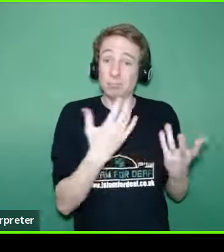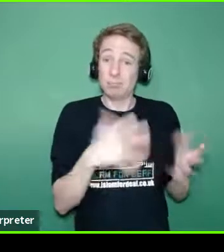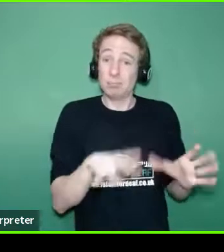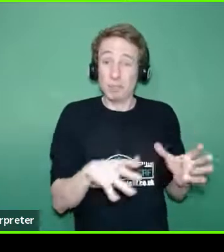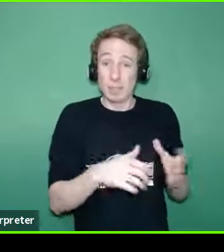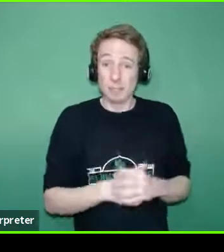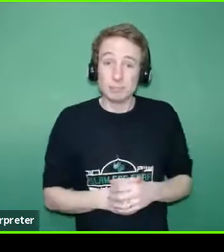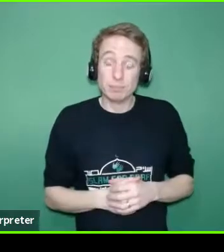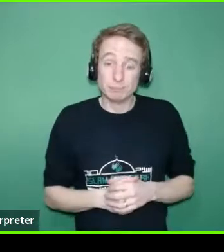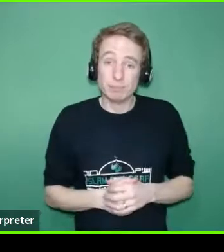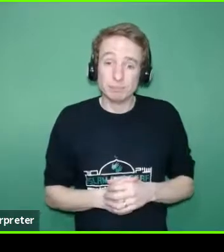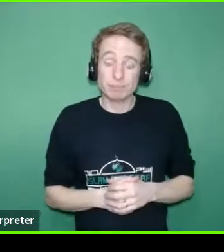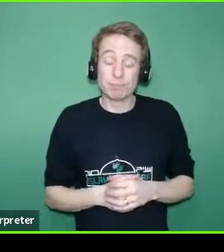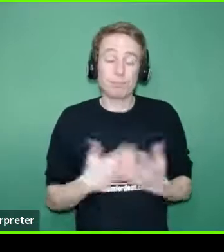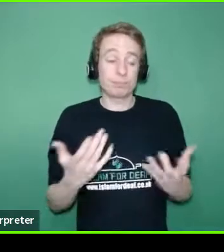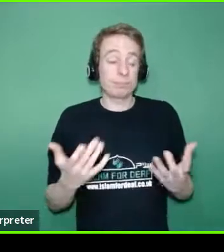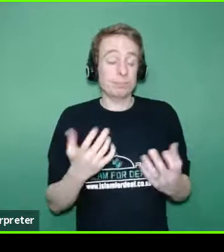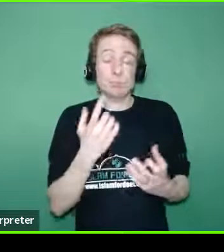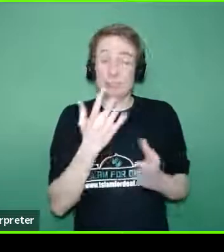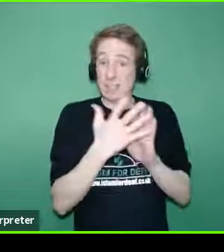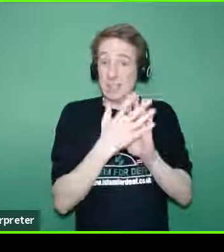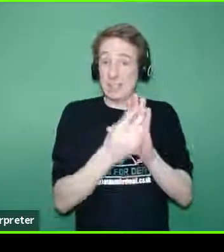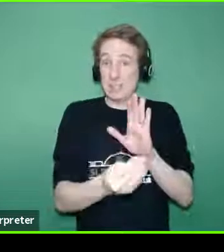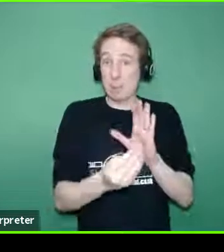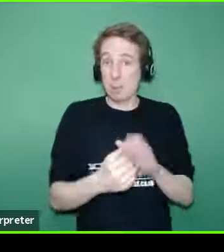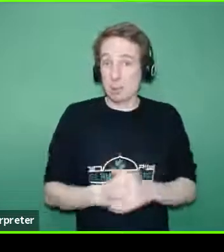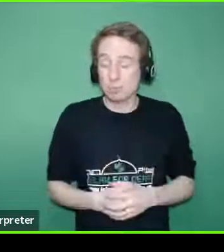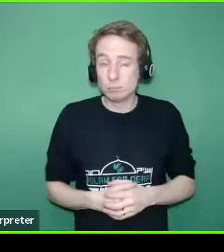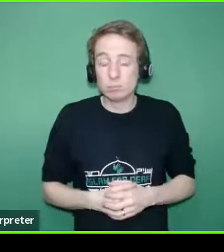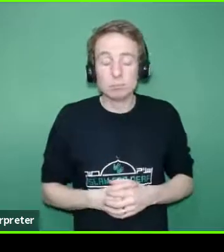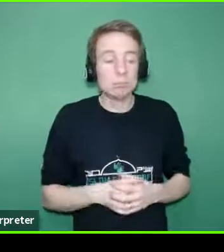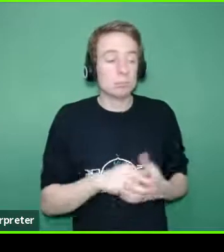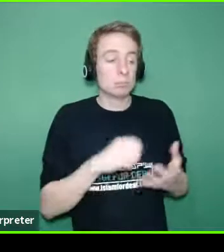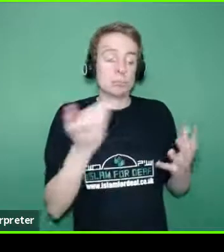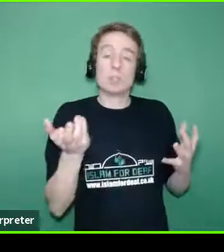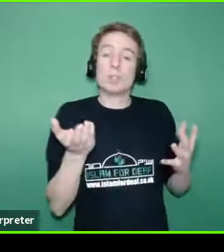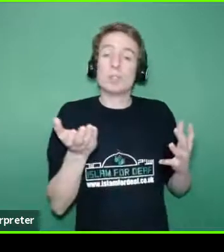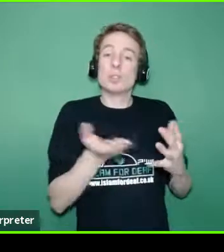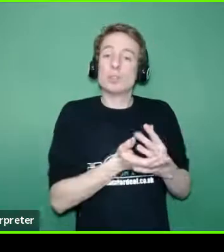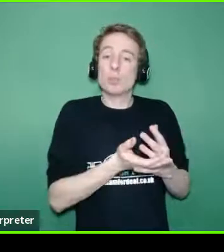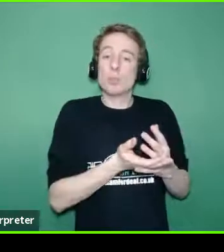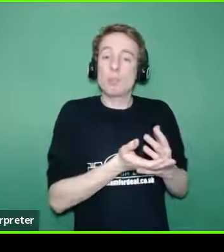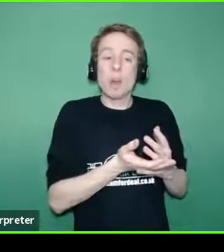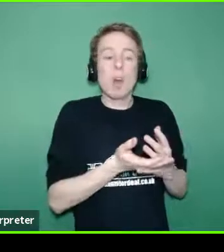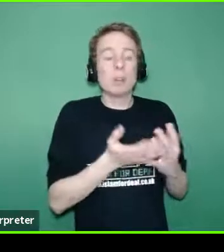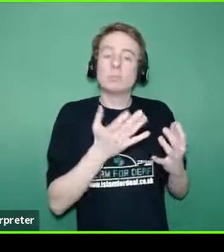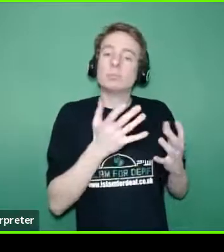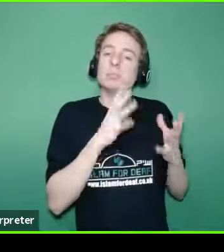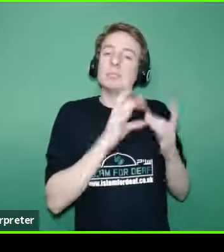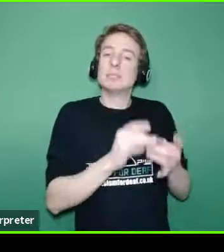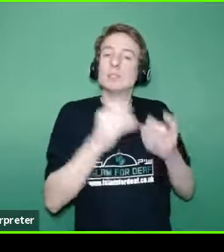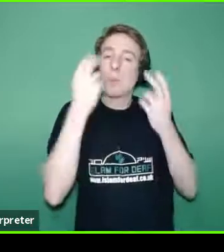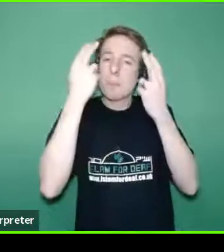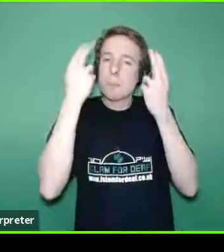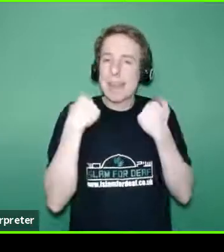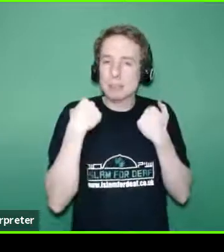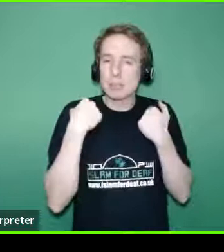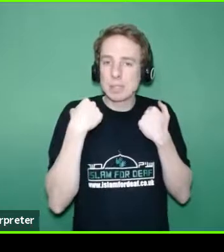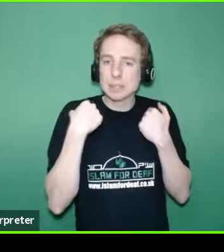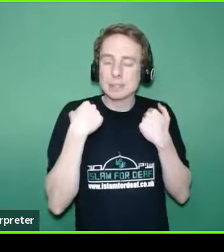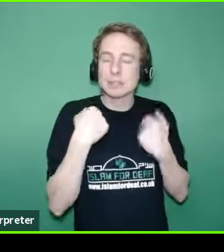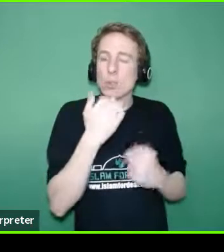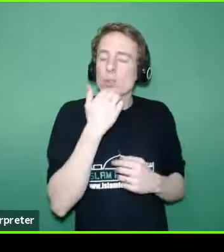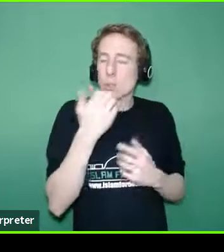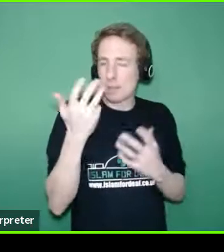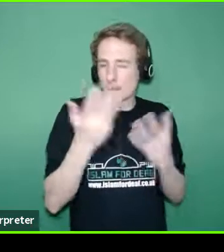one such instance of this is in the chapter of the Quran, the chapter about Mary, which is chapter number 19